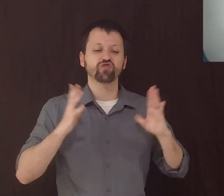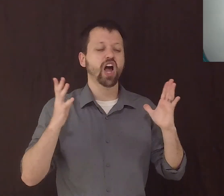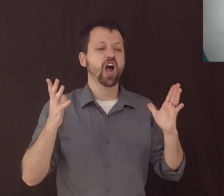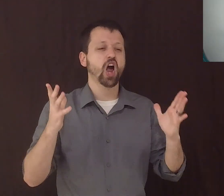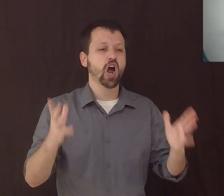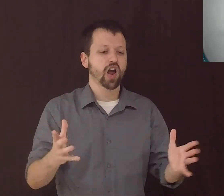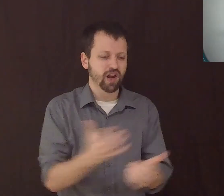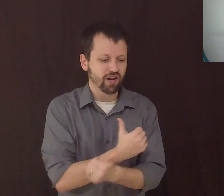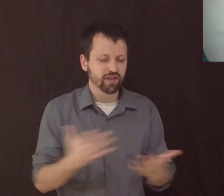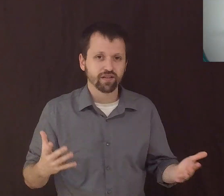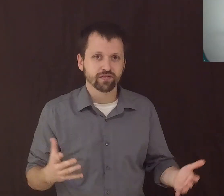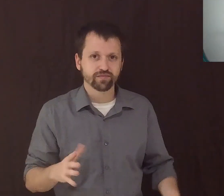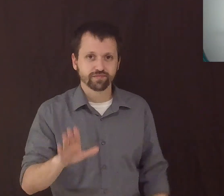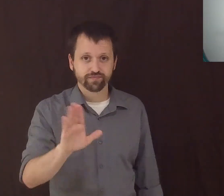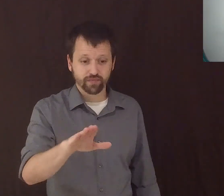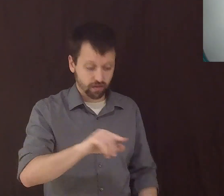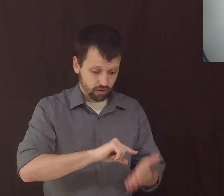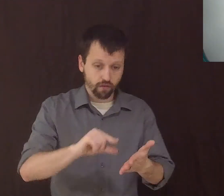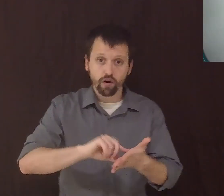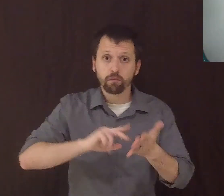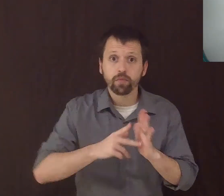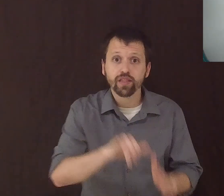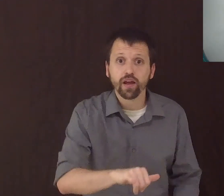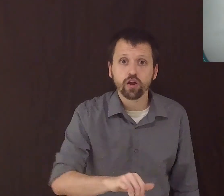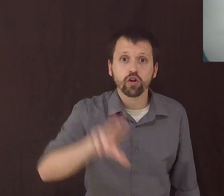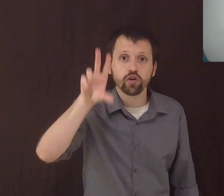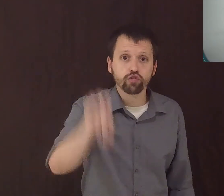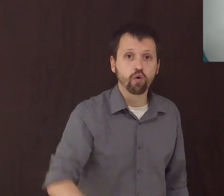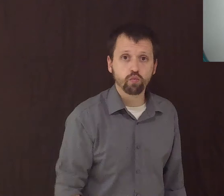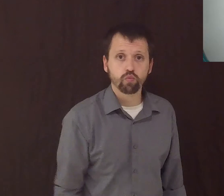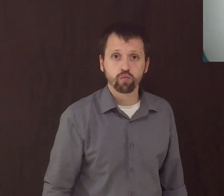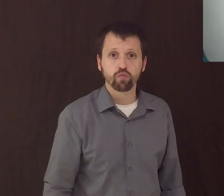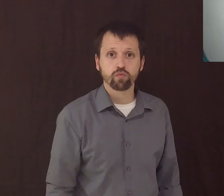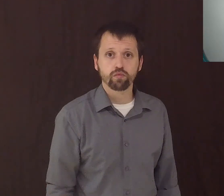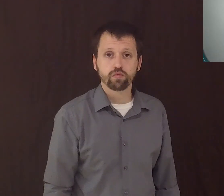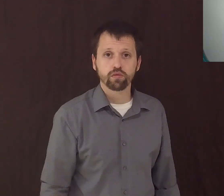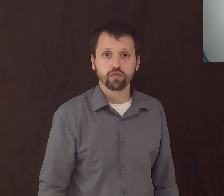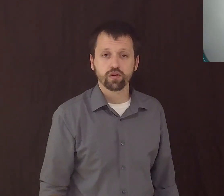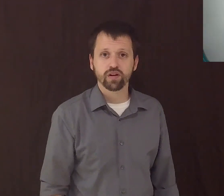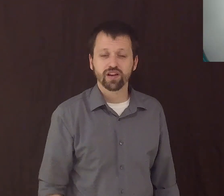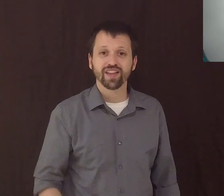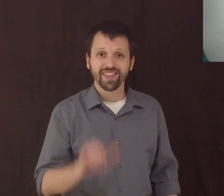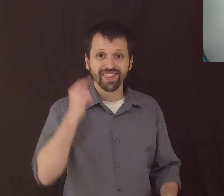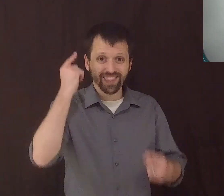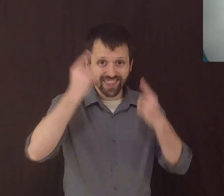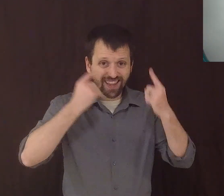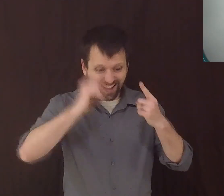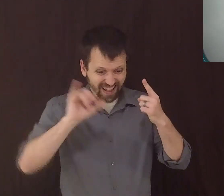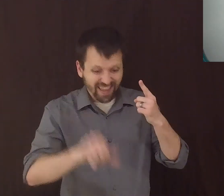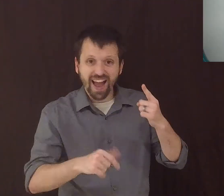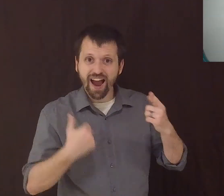and God's going to deliver you. Well, that is not what that verse is saying. There's an obvious problem with that kind of